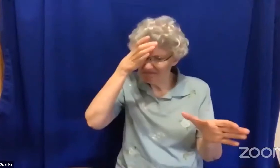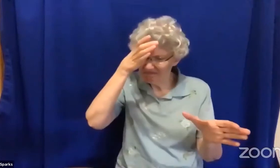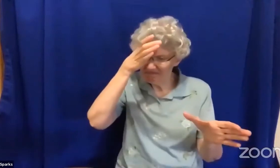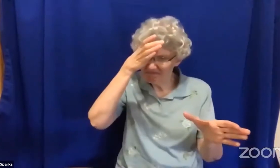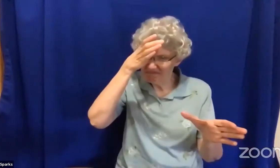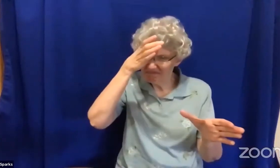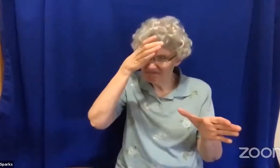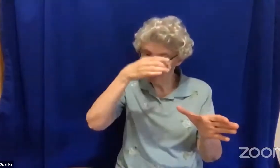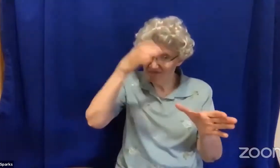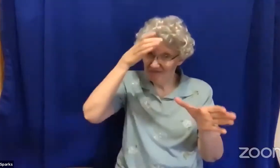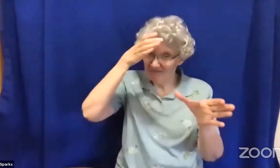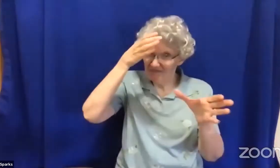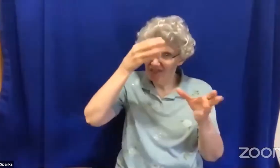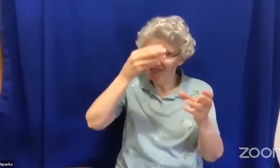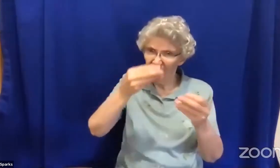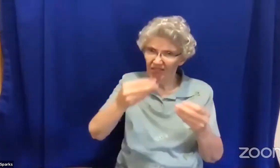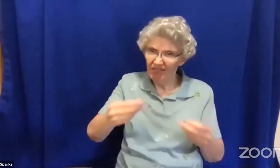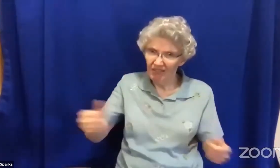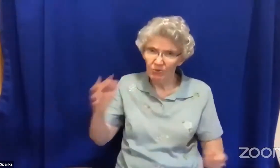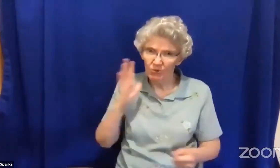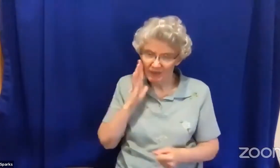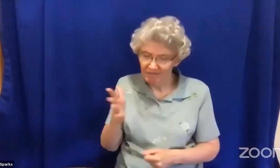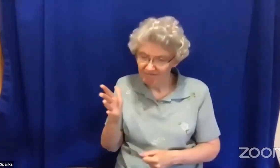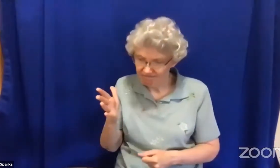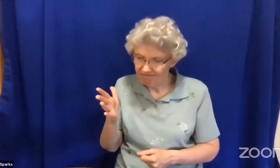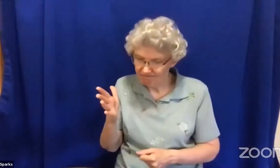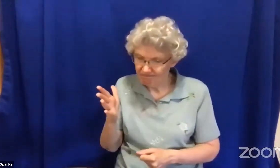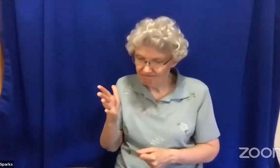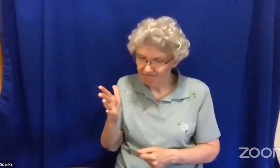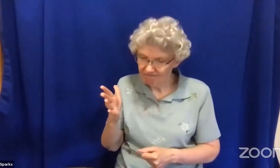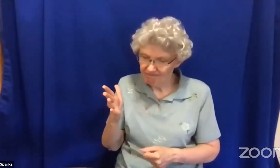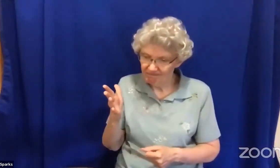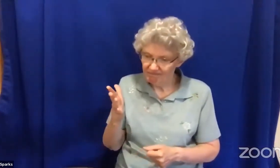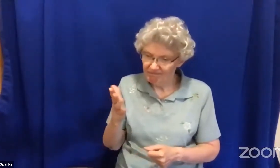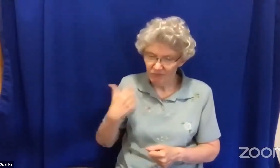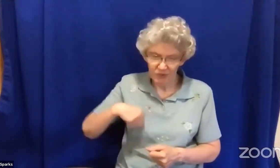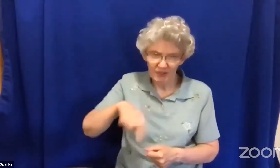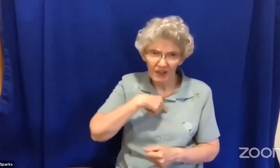All that we know will be forgotten.